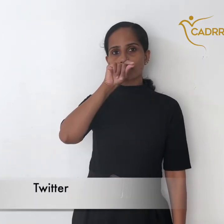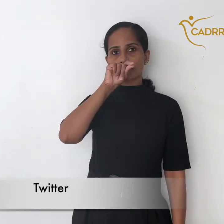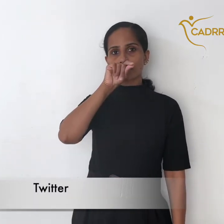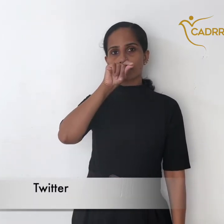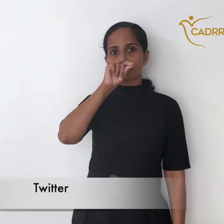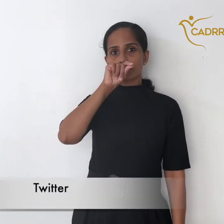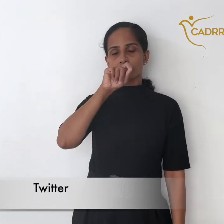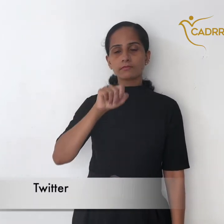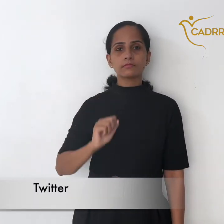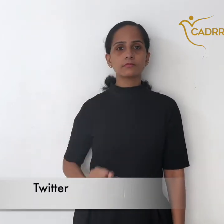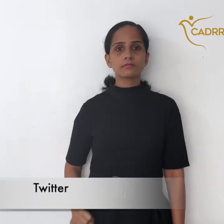Twitter,